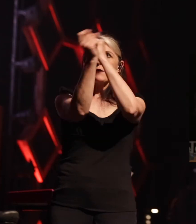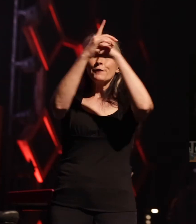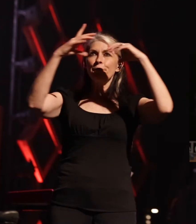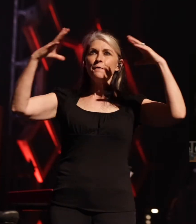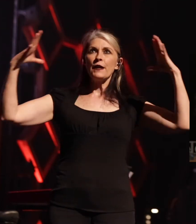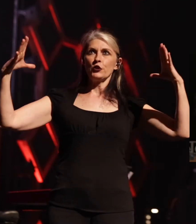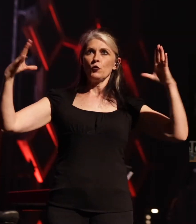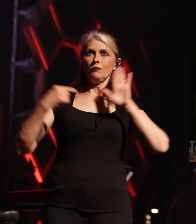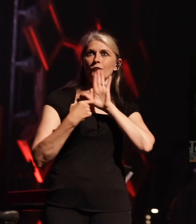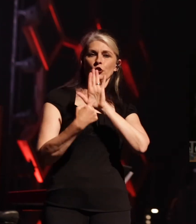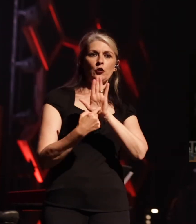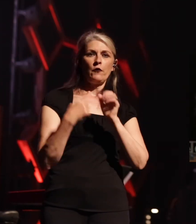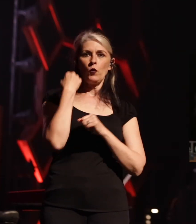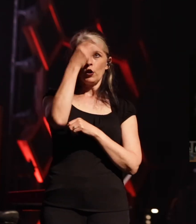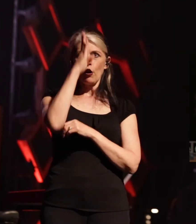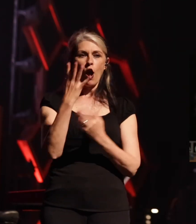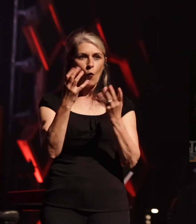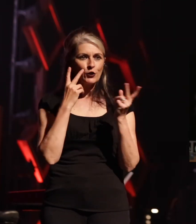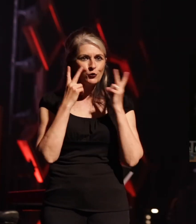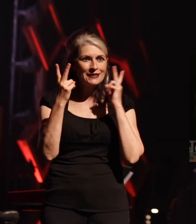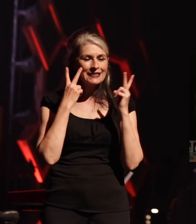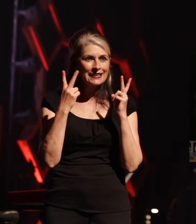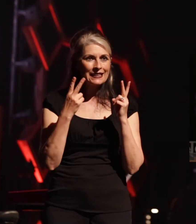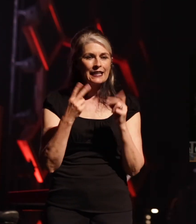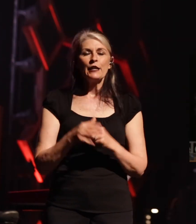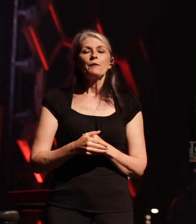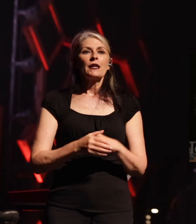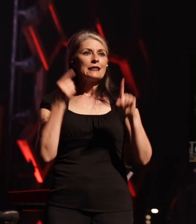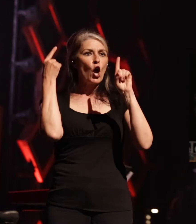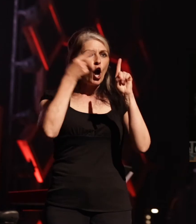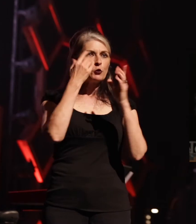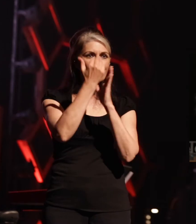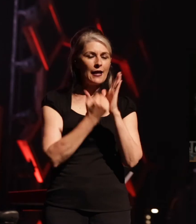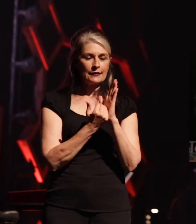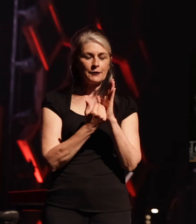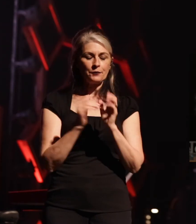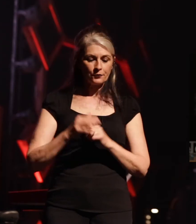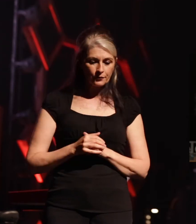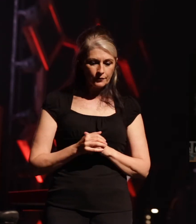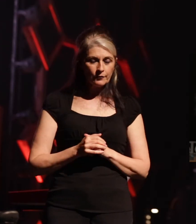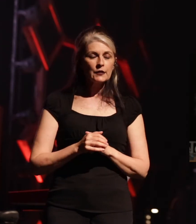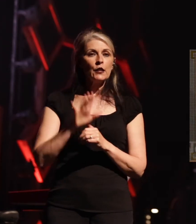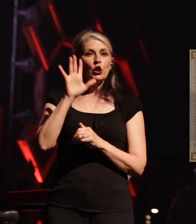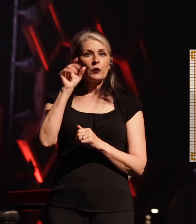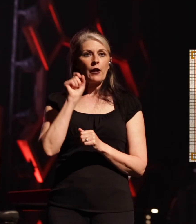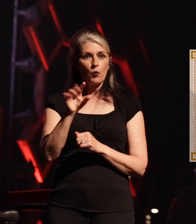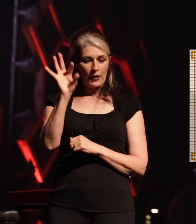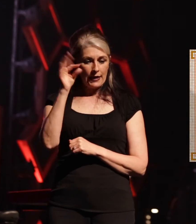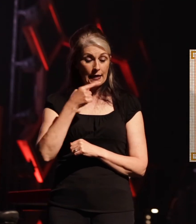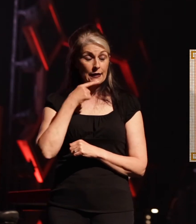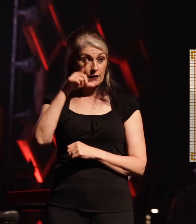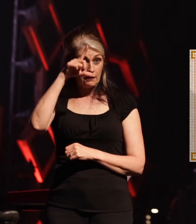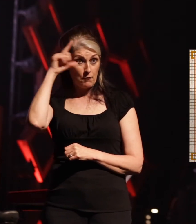of what God wanted them to see. It was an object lesson. In Exodus 25:9, we already read it, but God tells Moses, make this tabernacle